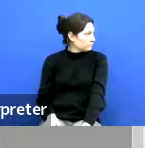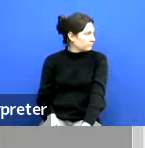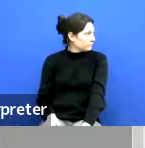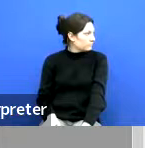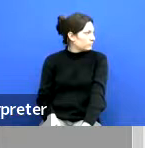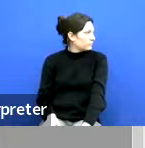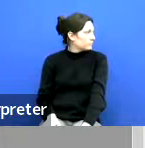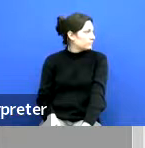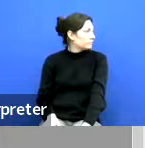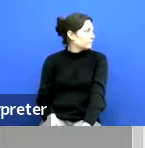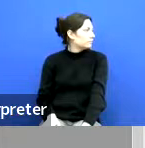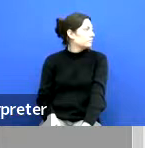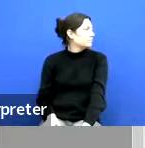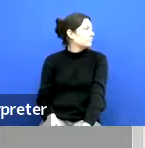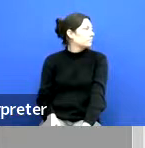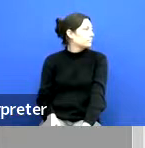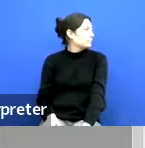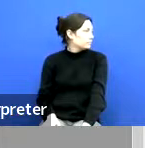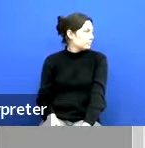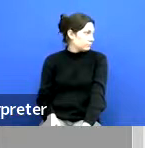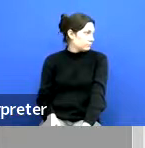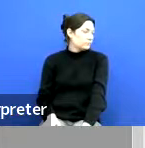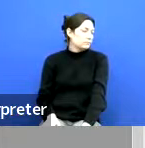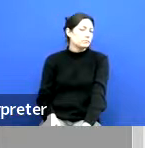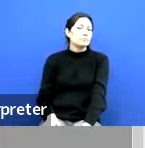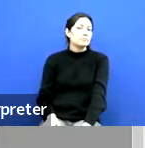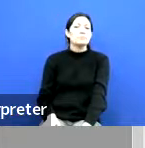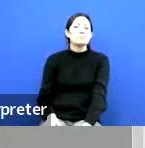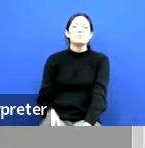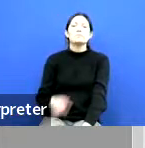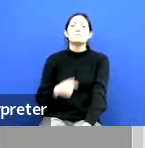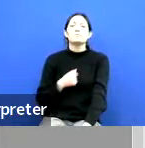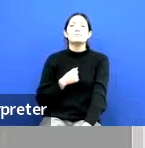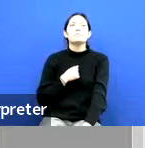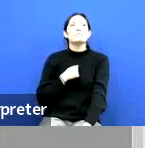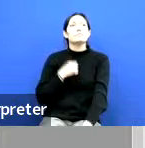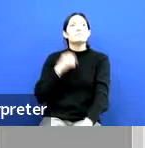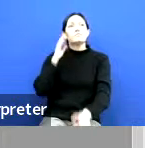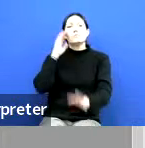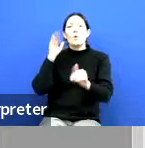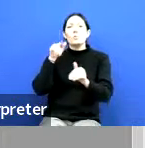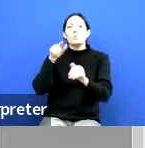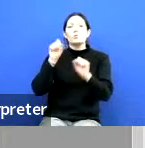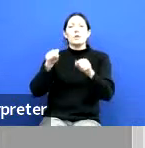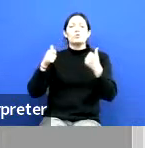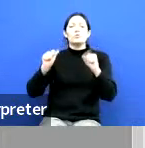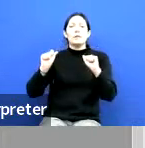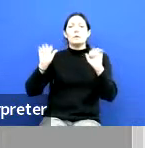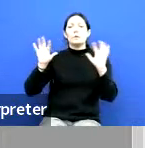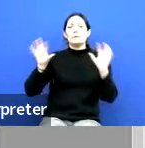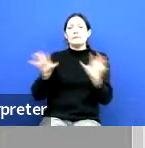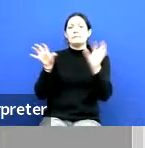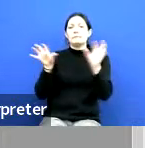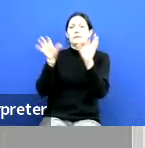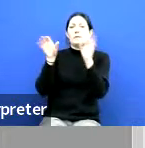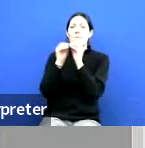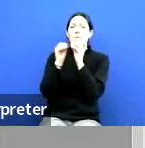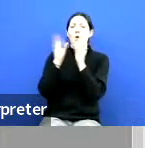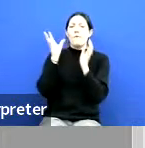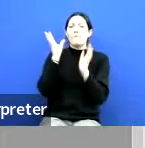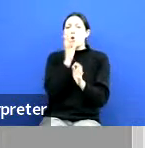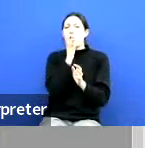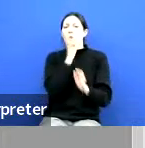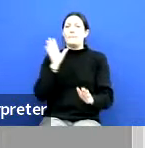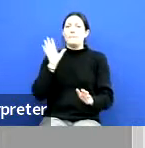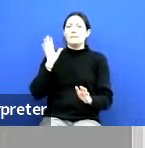You know, so I would like to see if there's something you could work on to, you know, try to get more of that agricultural